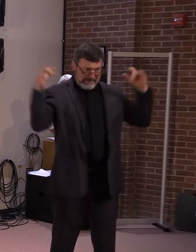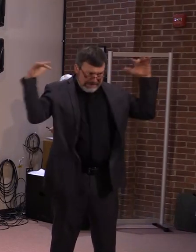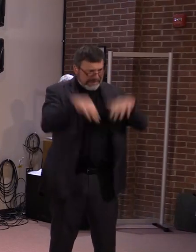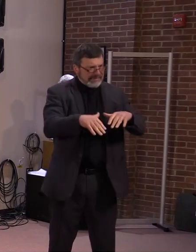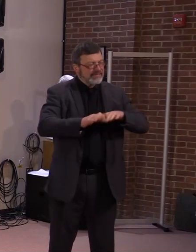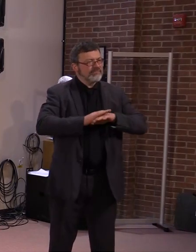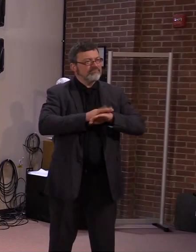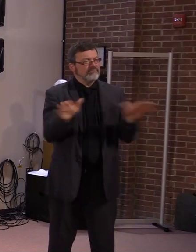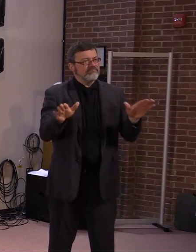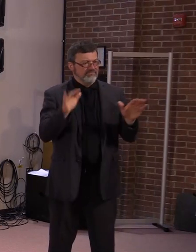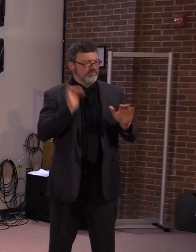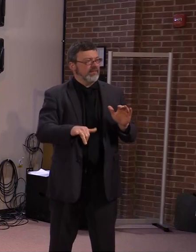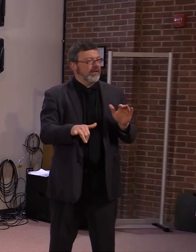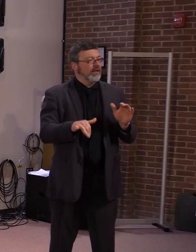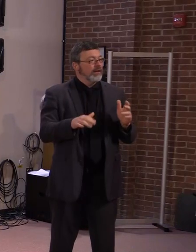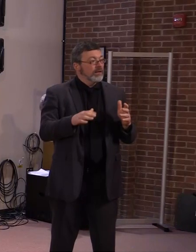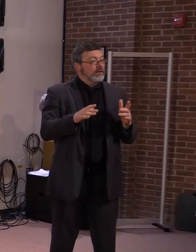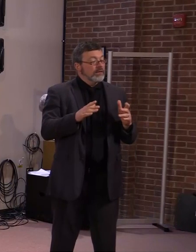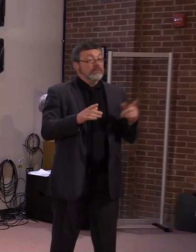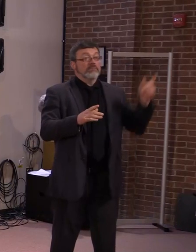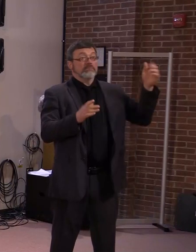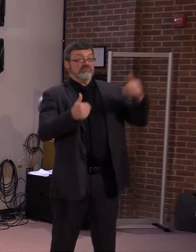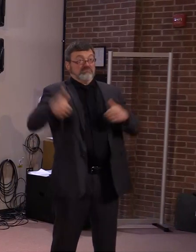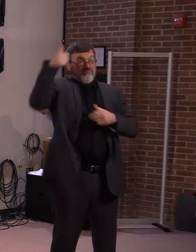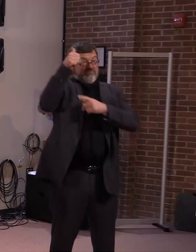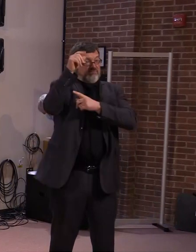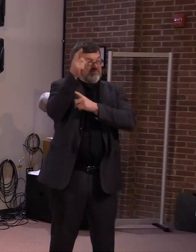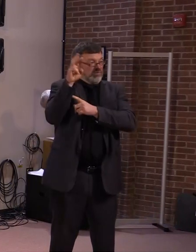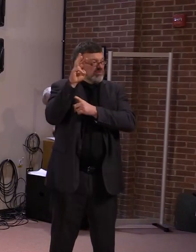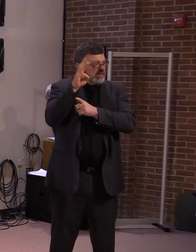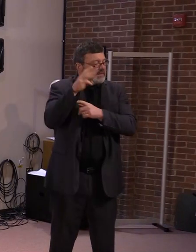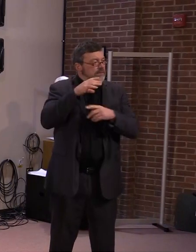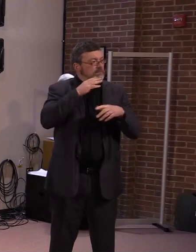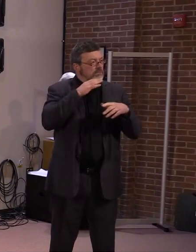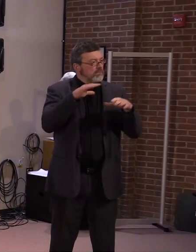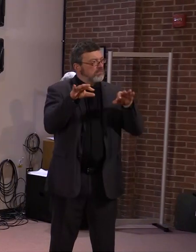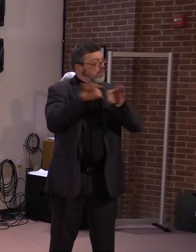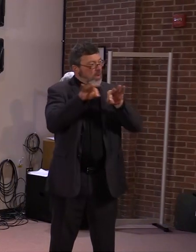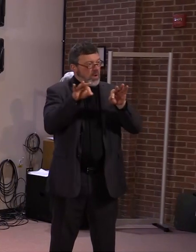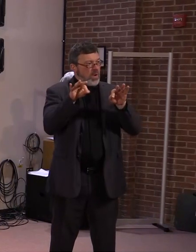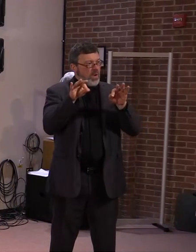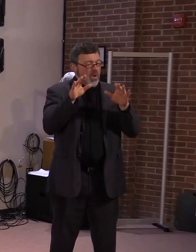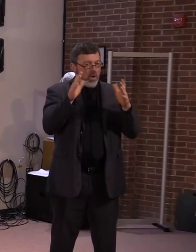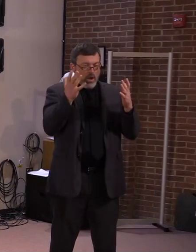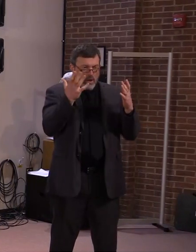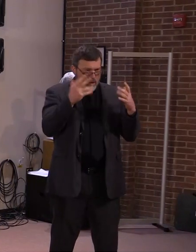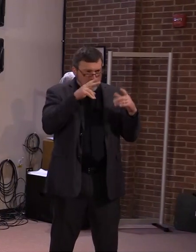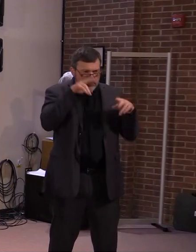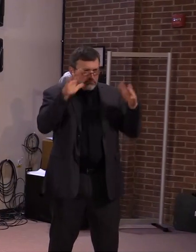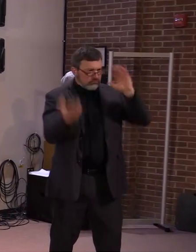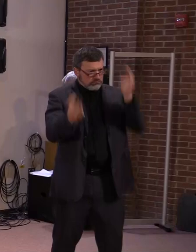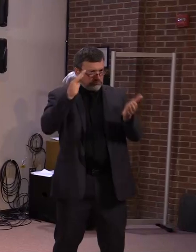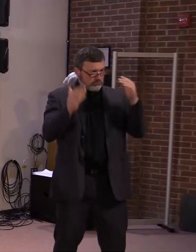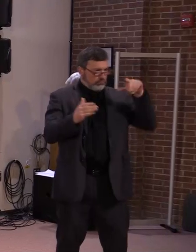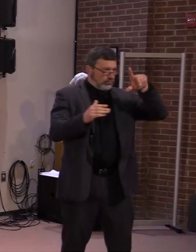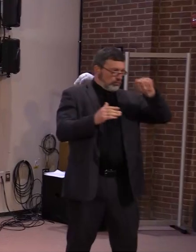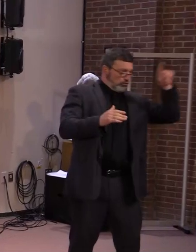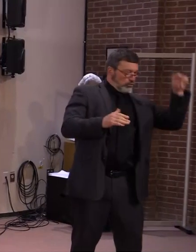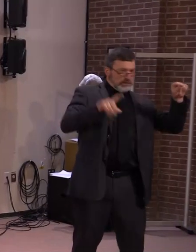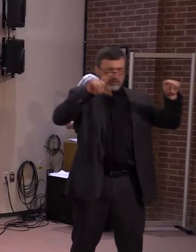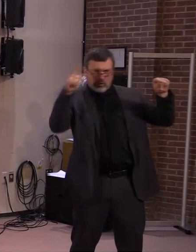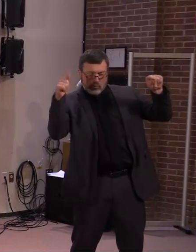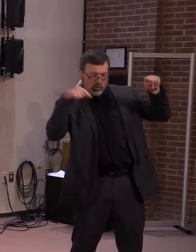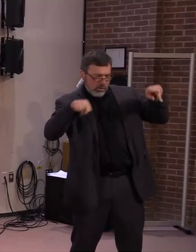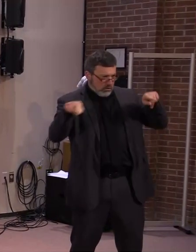quote, "We're in a much better position now than we were at this time last year." Everyone on the call,